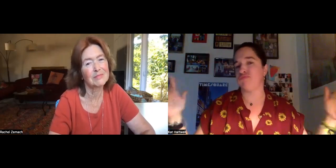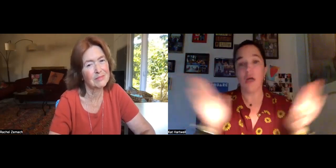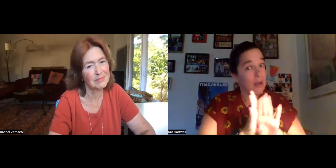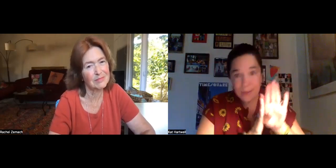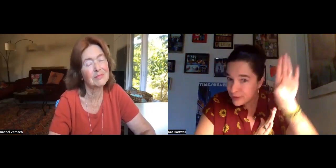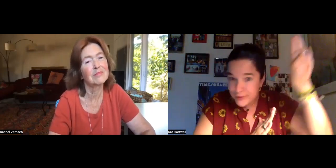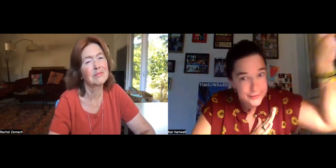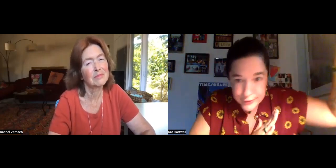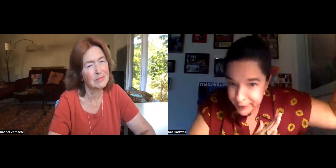FM.